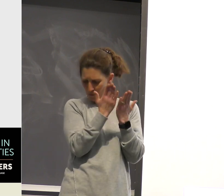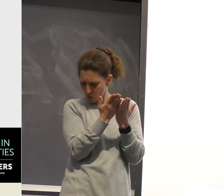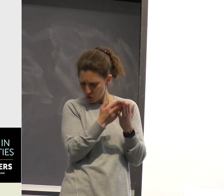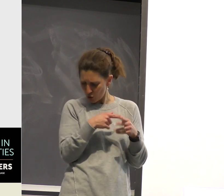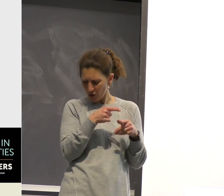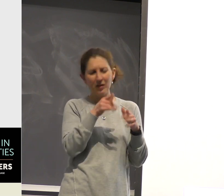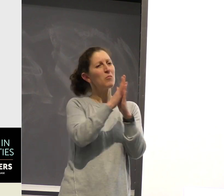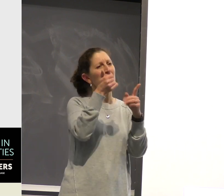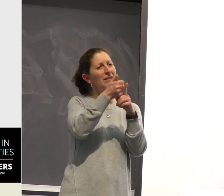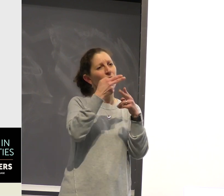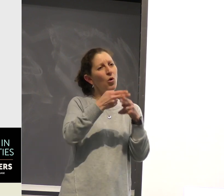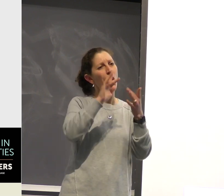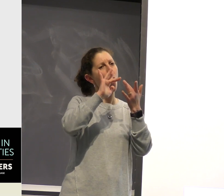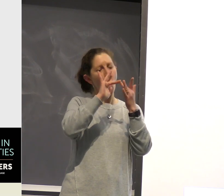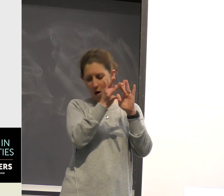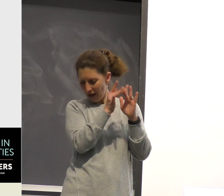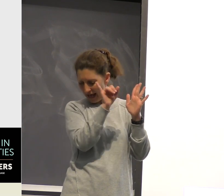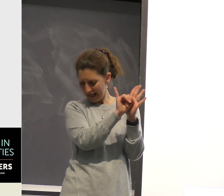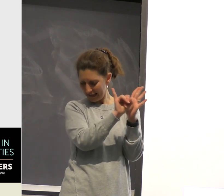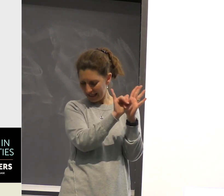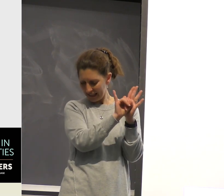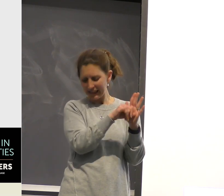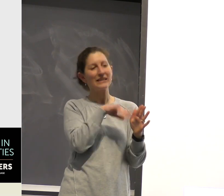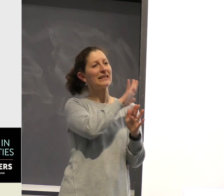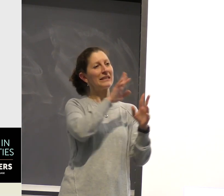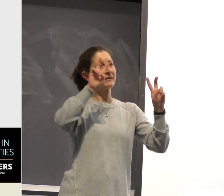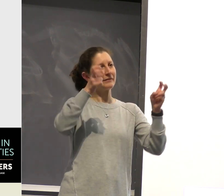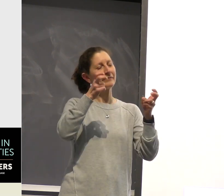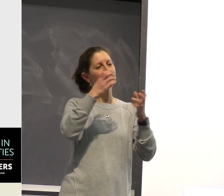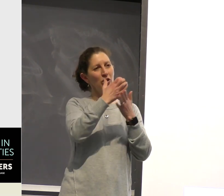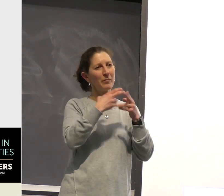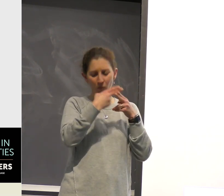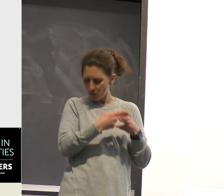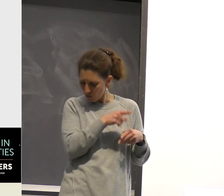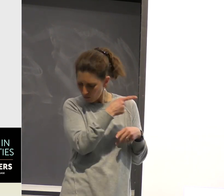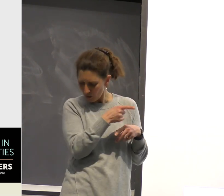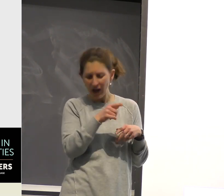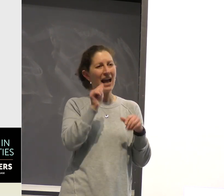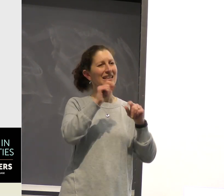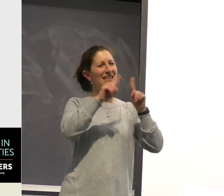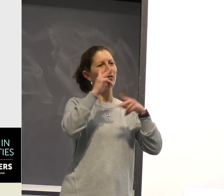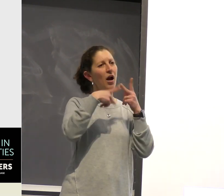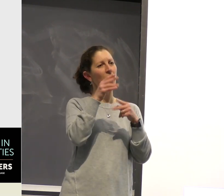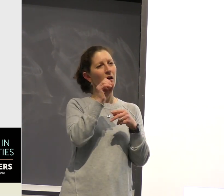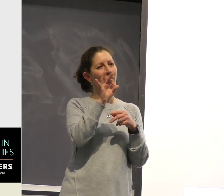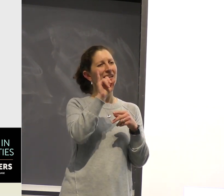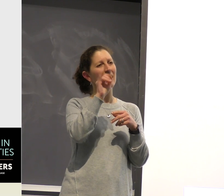Recently, he published a chapter in the book, Online Identity, a different kind of imposter